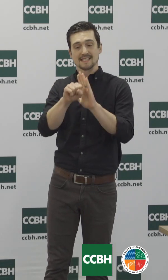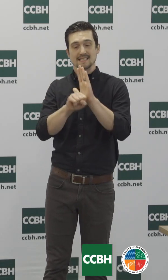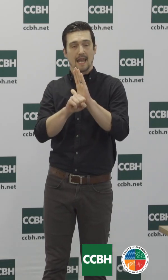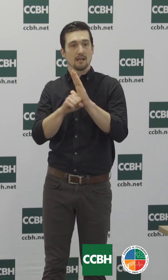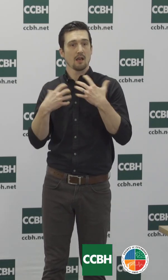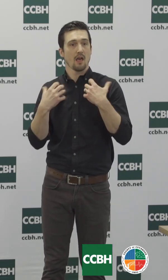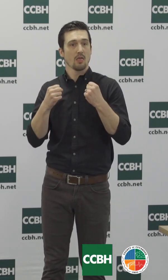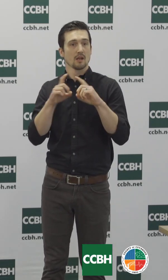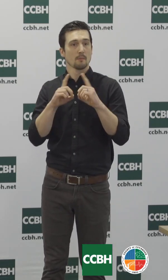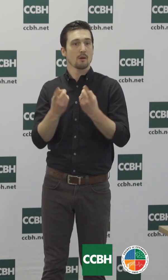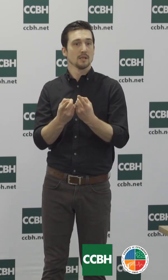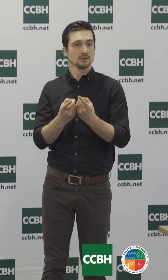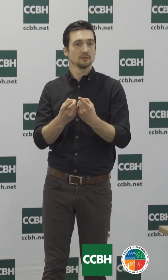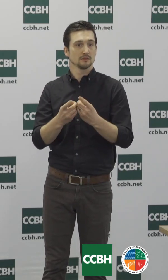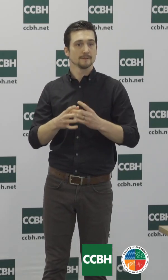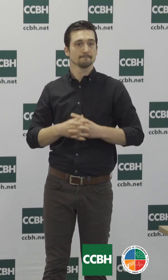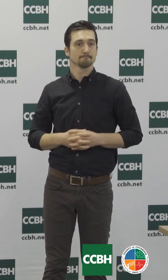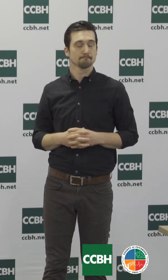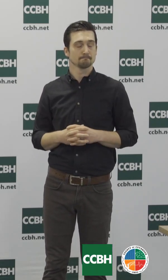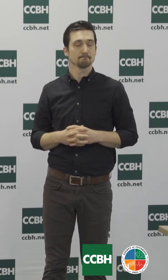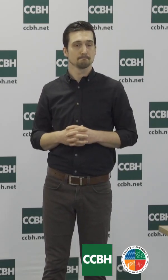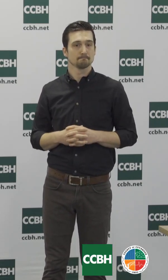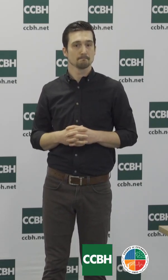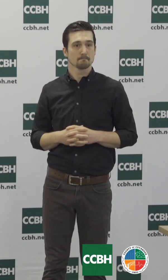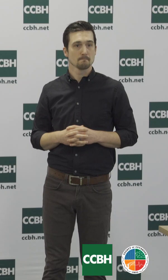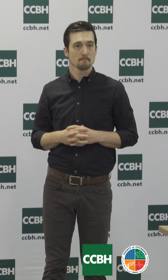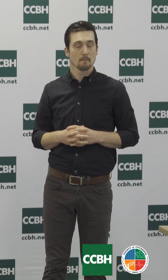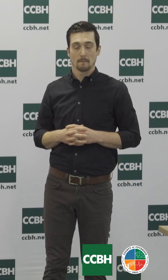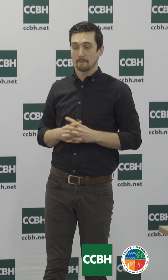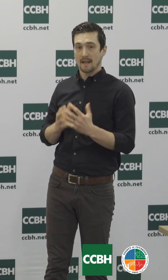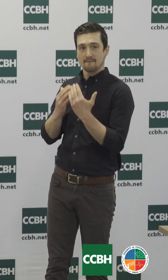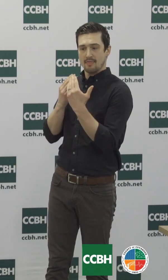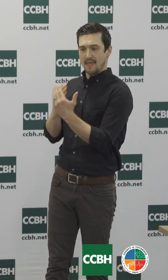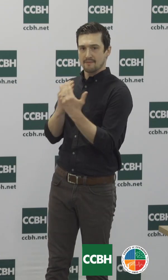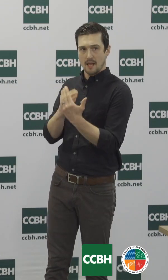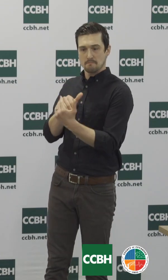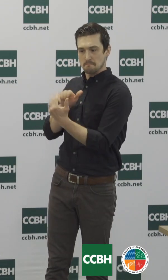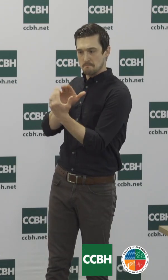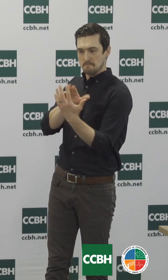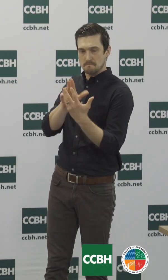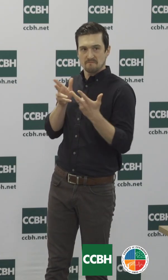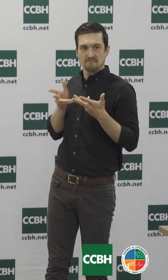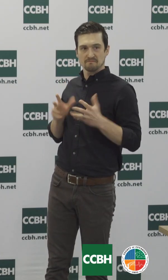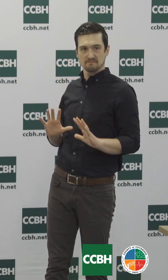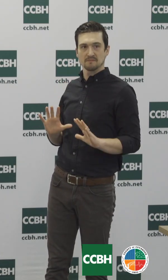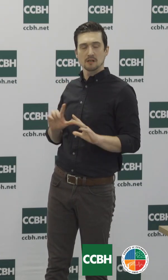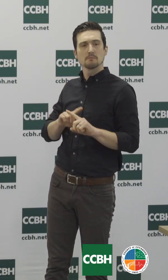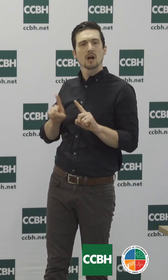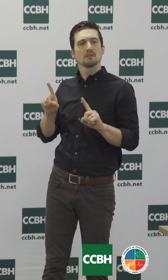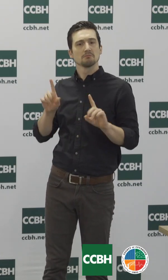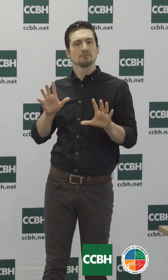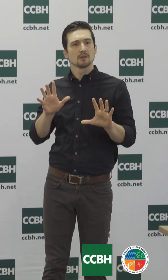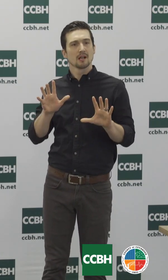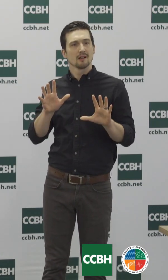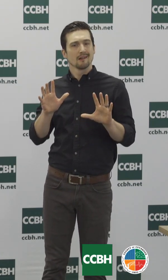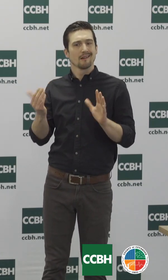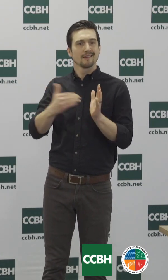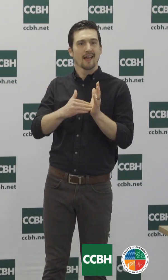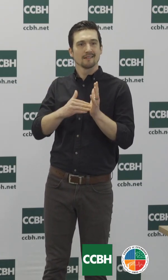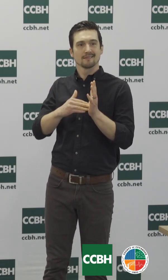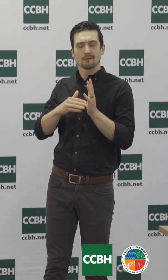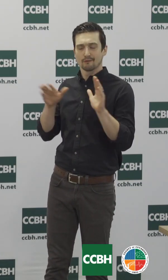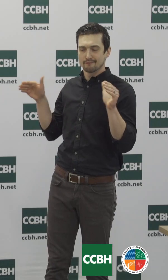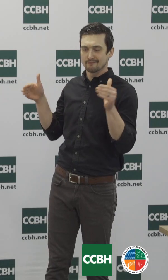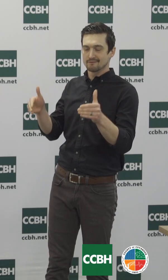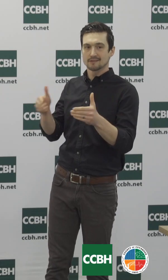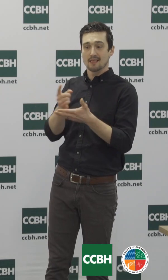departments. I have thanked those individuals before, those teams before, but I wanted to circle back again. Last